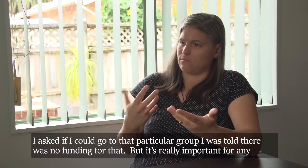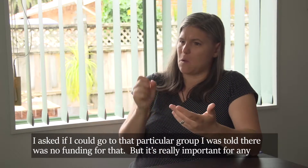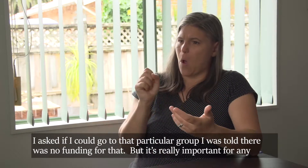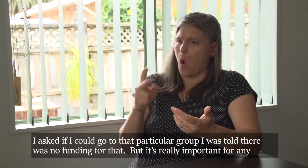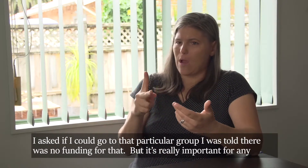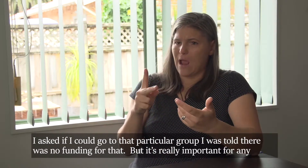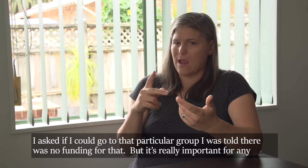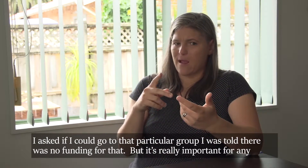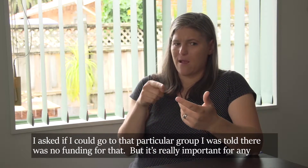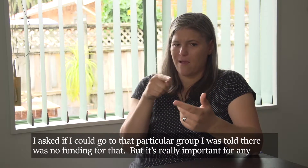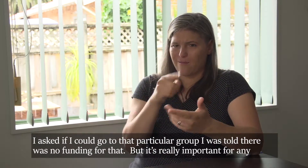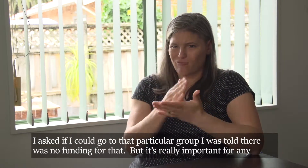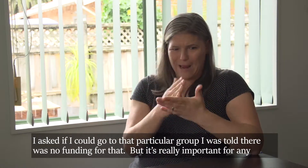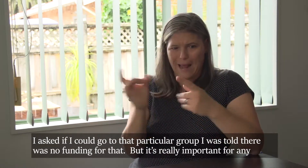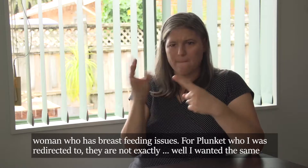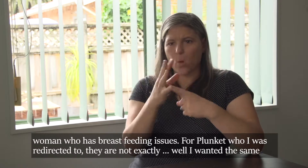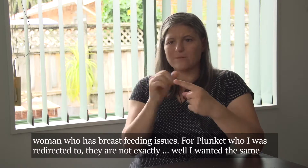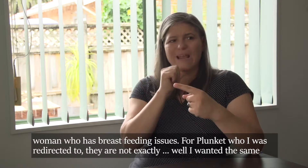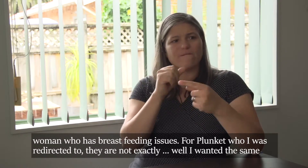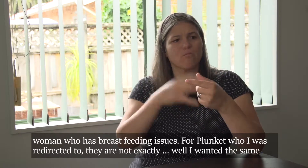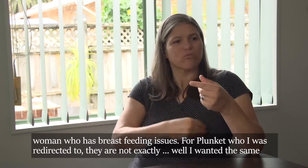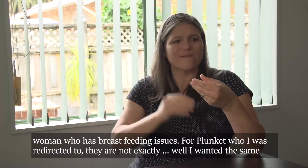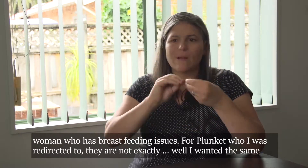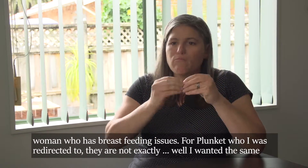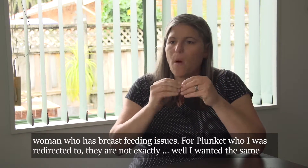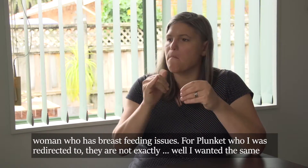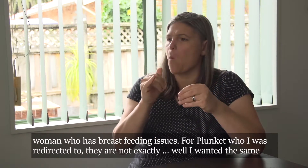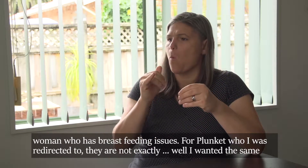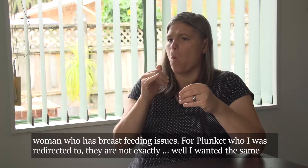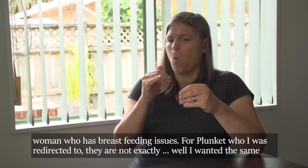it's really important for any woman who has breastfeeding issues.